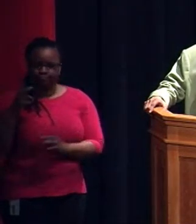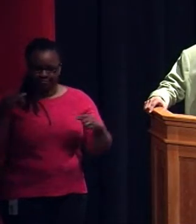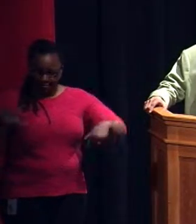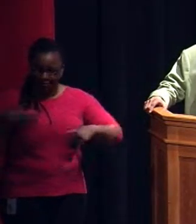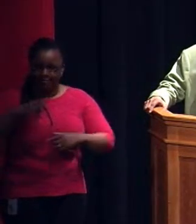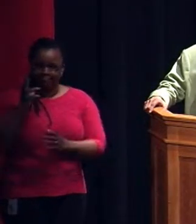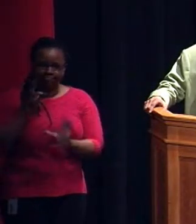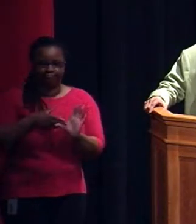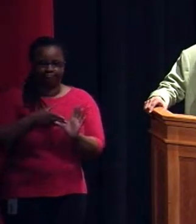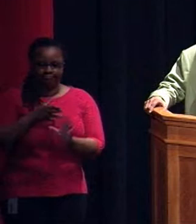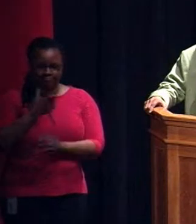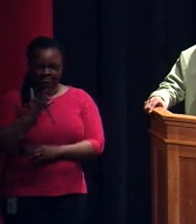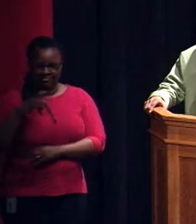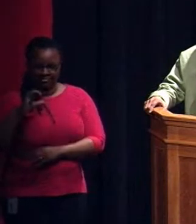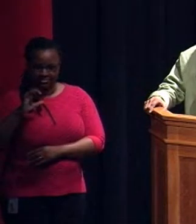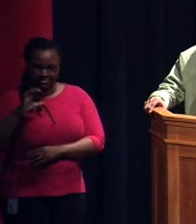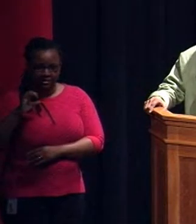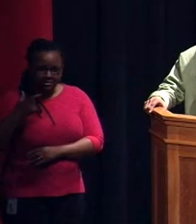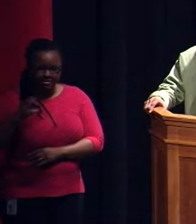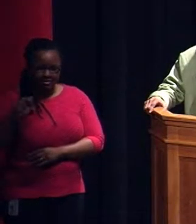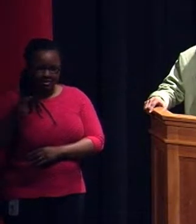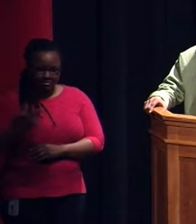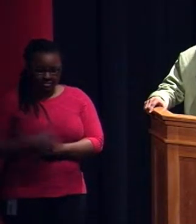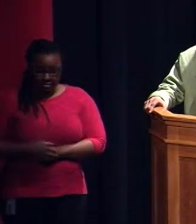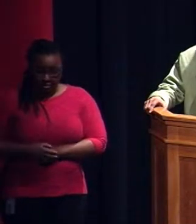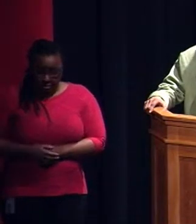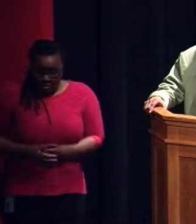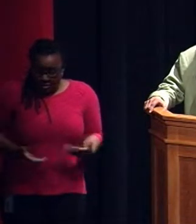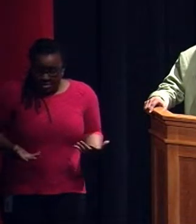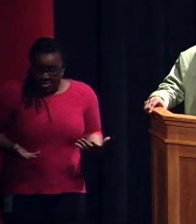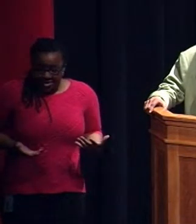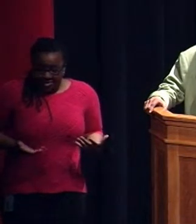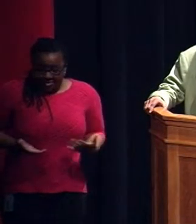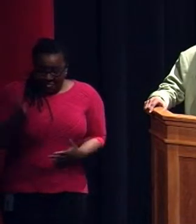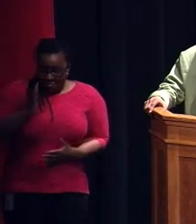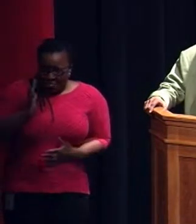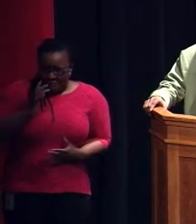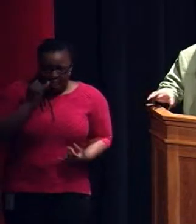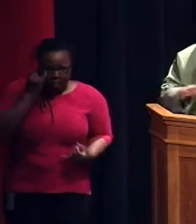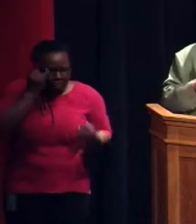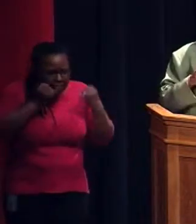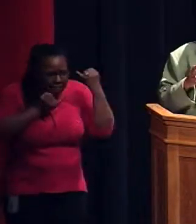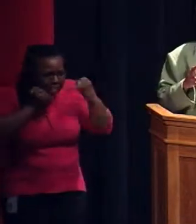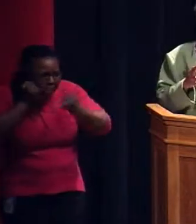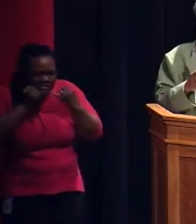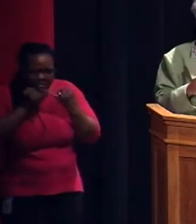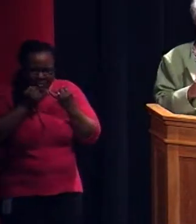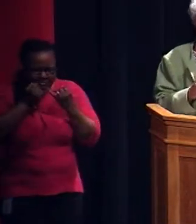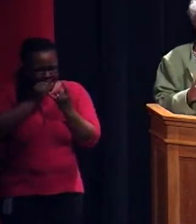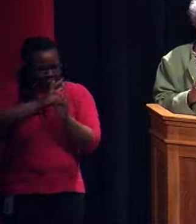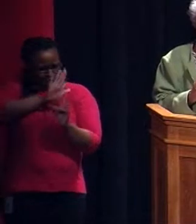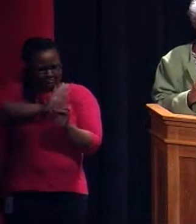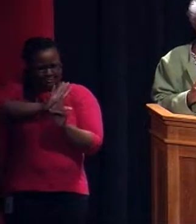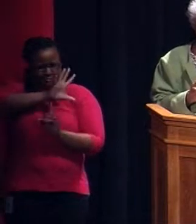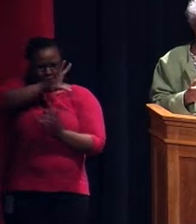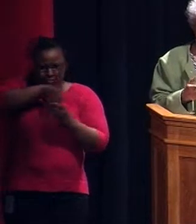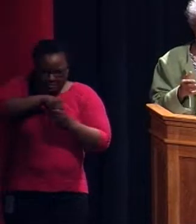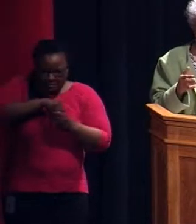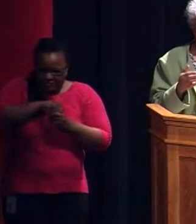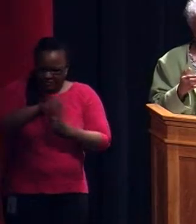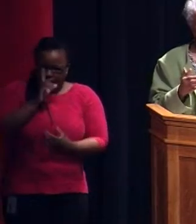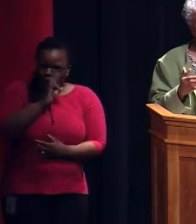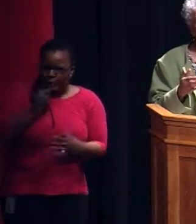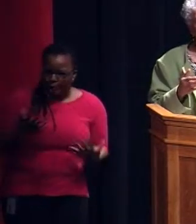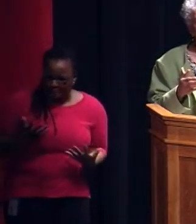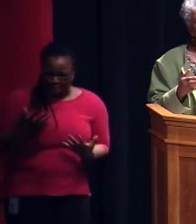then, and we still have doubts now about what all that entailed. All I remember